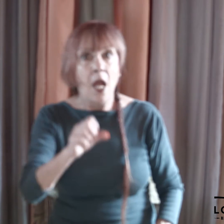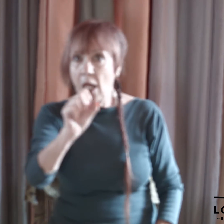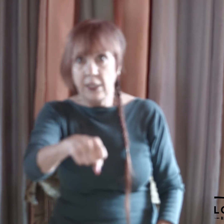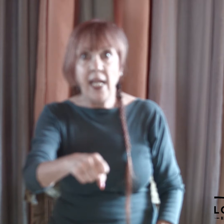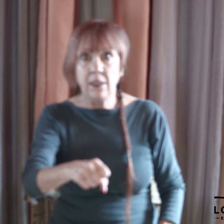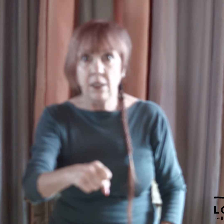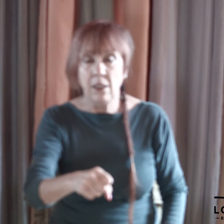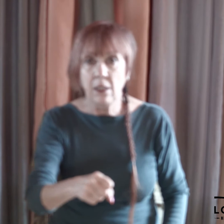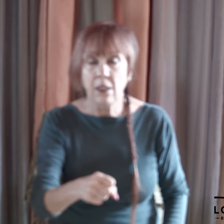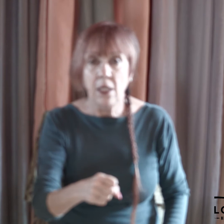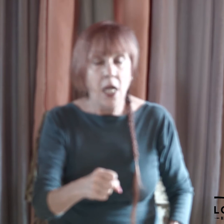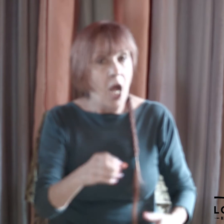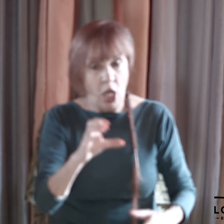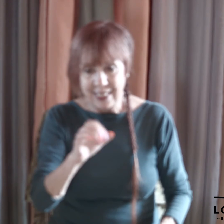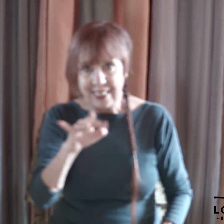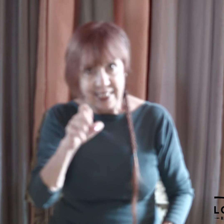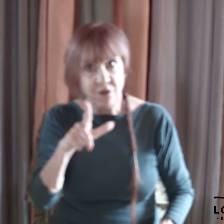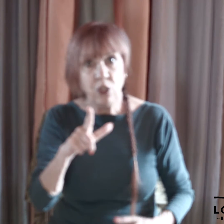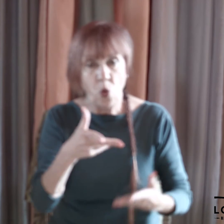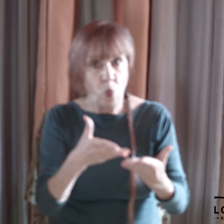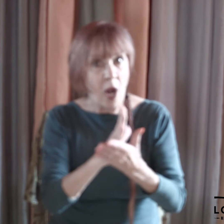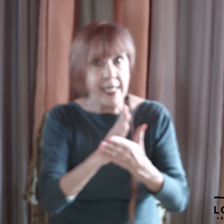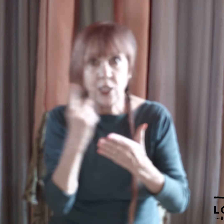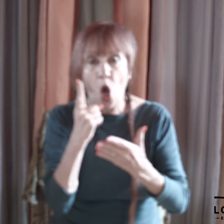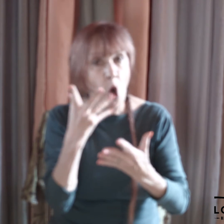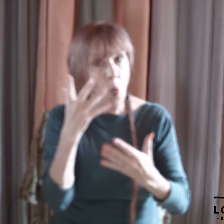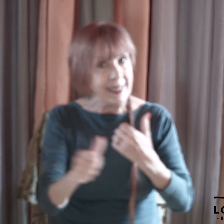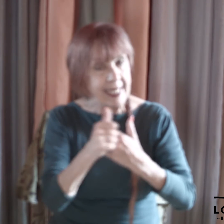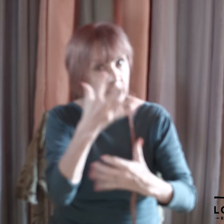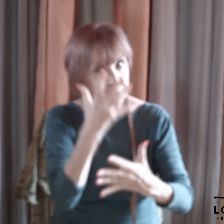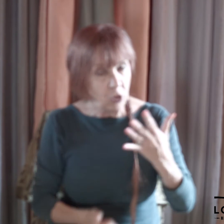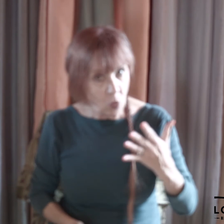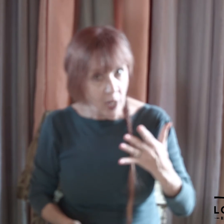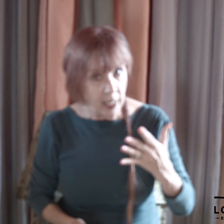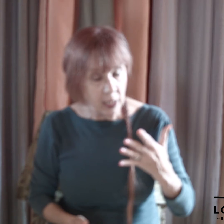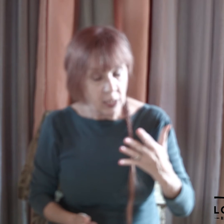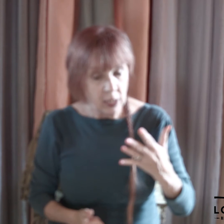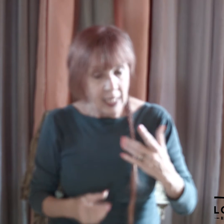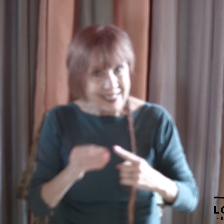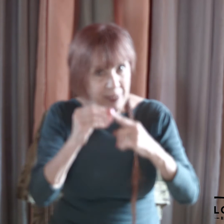it's always under threat, probably more greatly now in terms of the Supreme